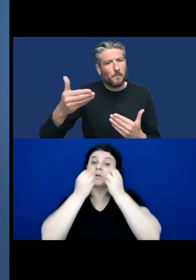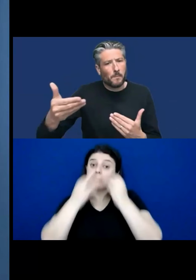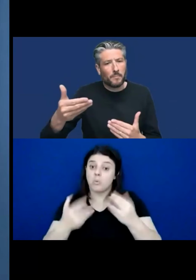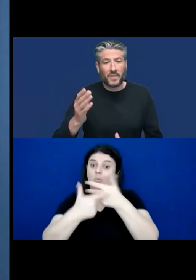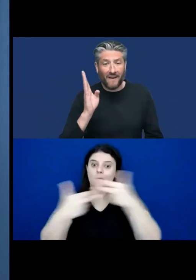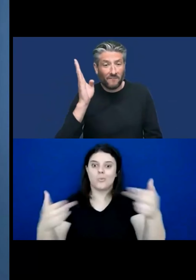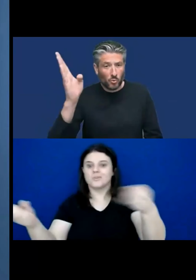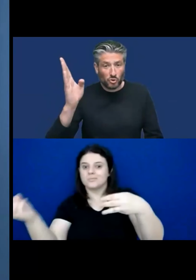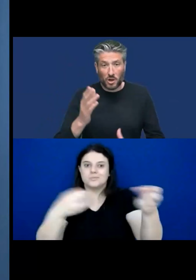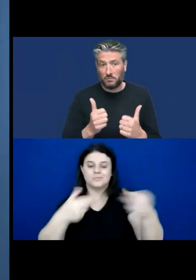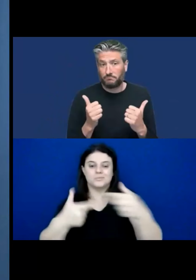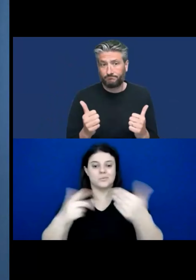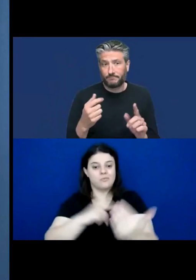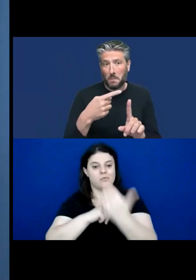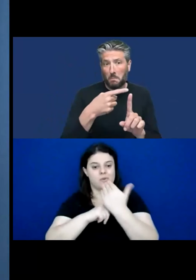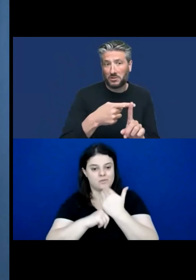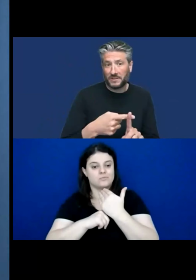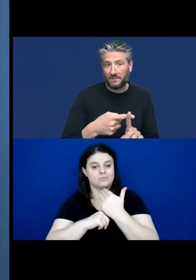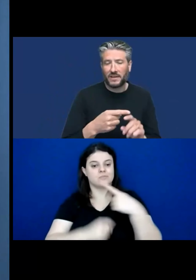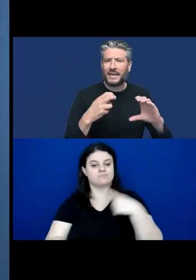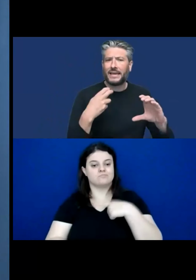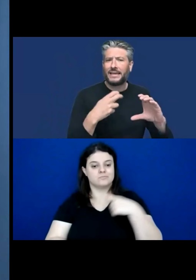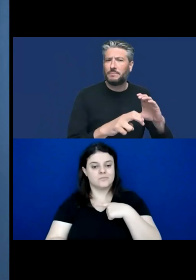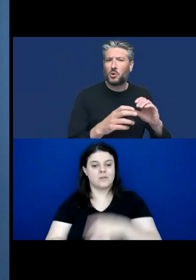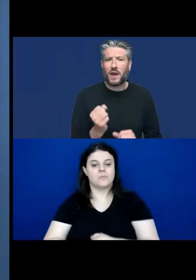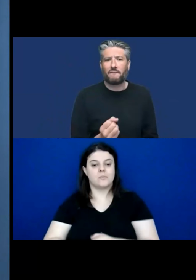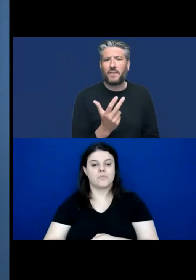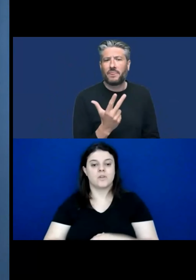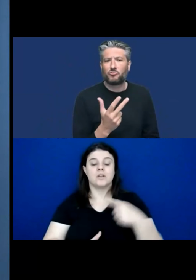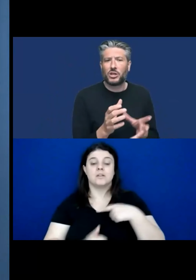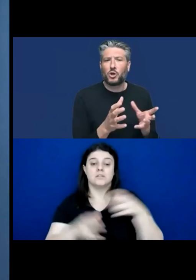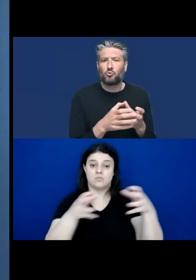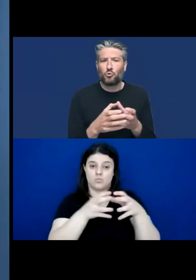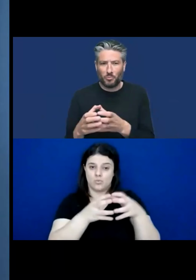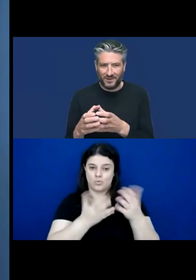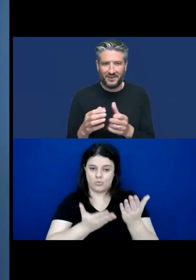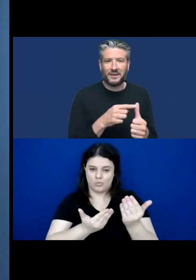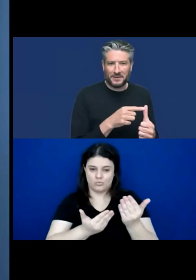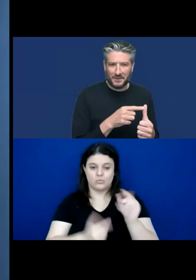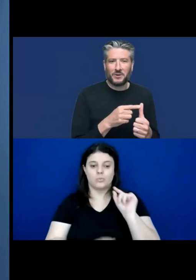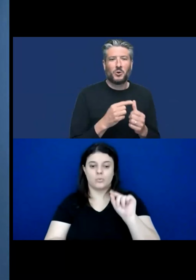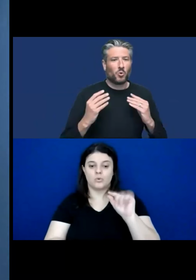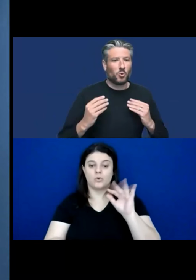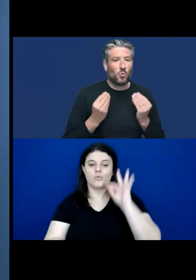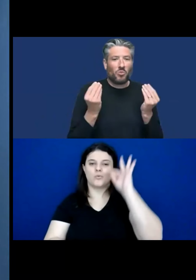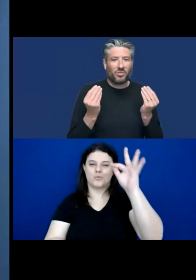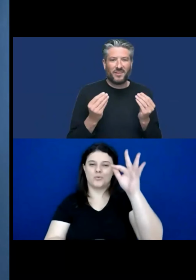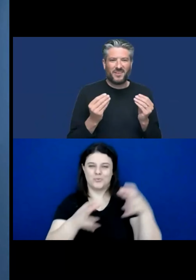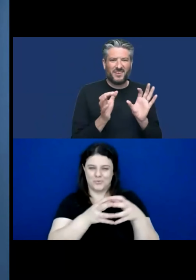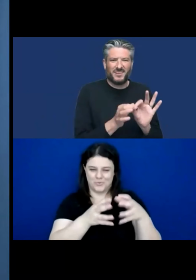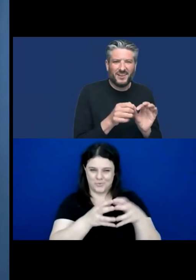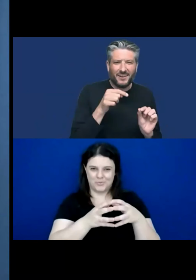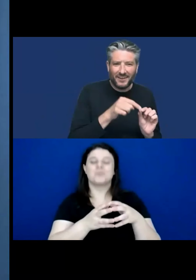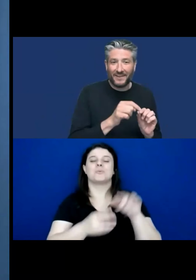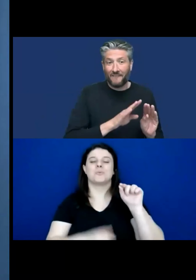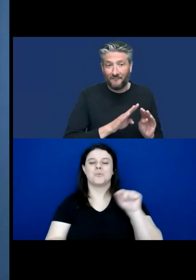3 divisions. We have one youth group, as I like to call them, our future group.